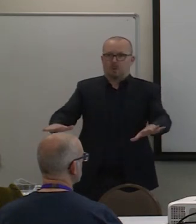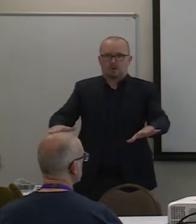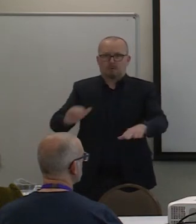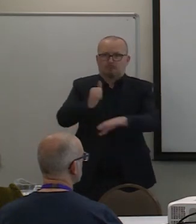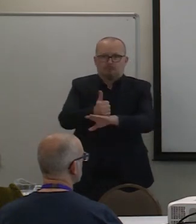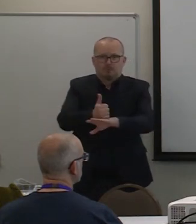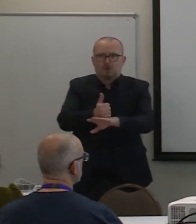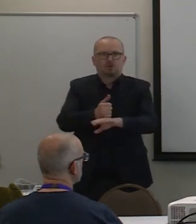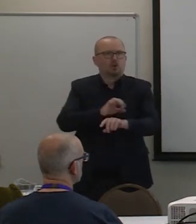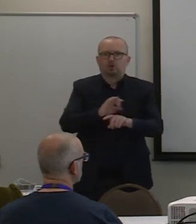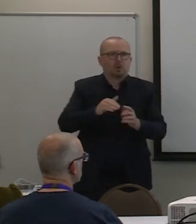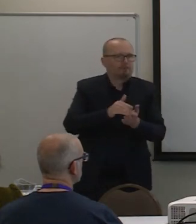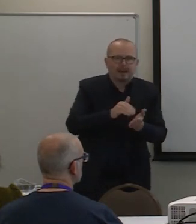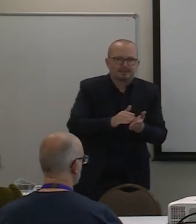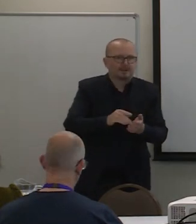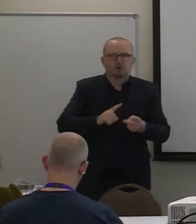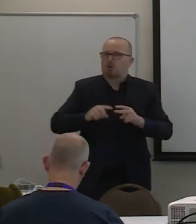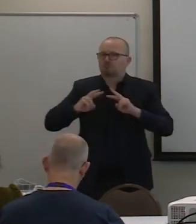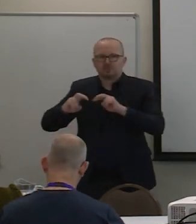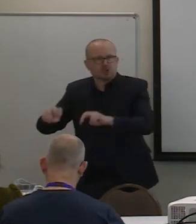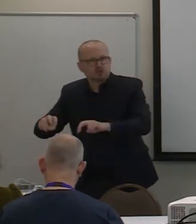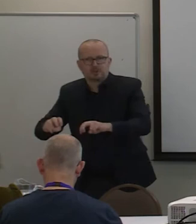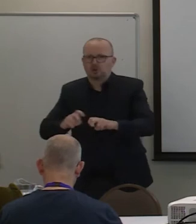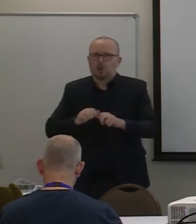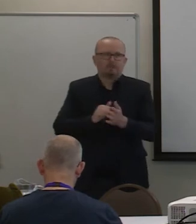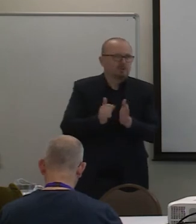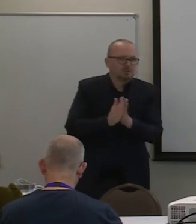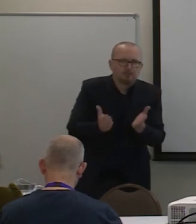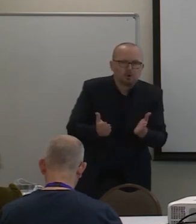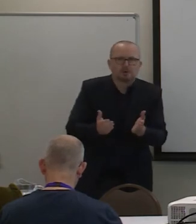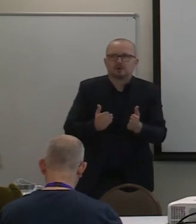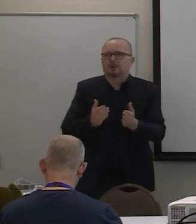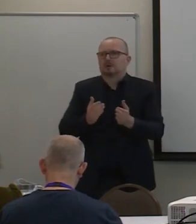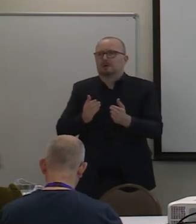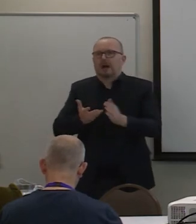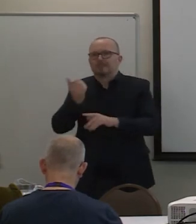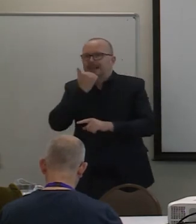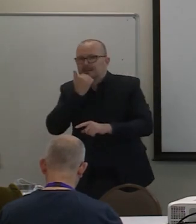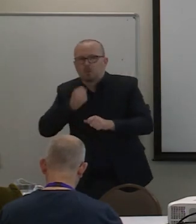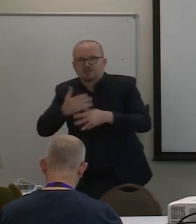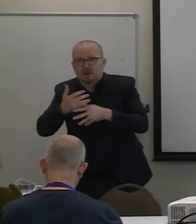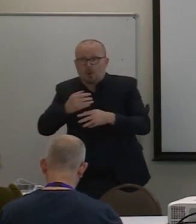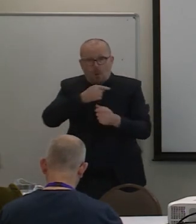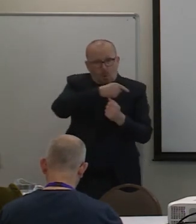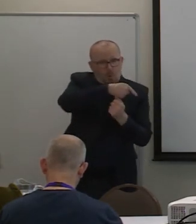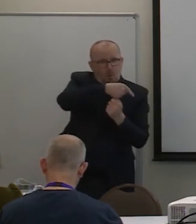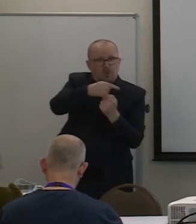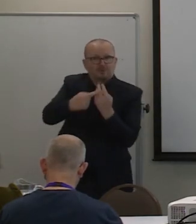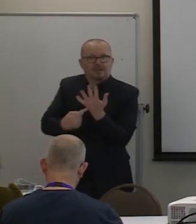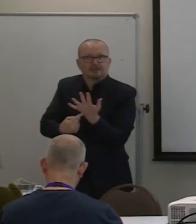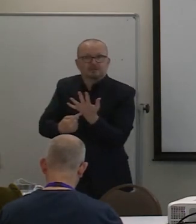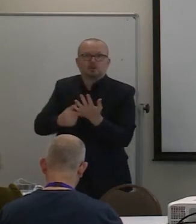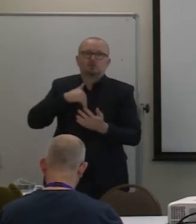you're not doing research on your collections, you're not publishing your books, you're not updating your website without having the thumbprint of digitization all over